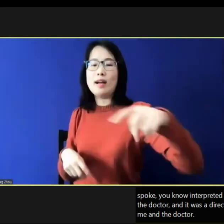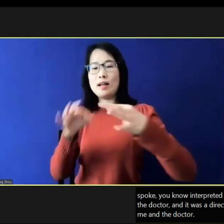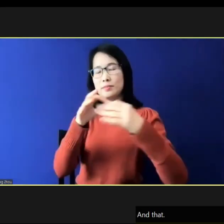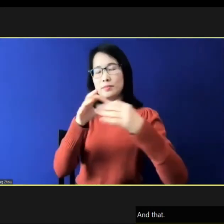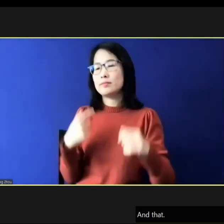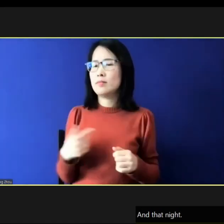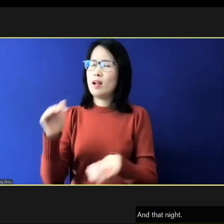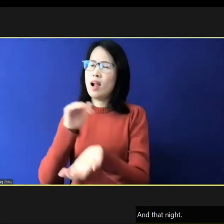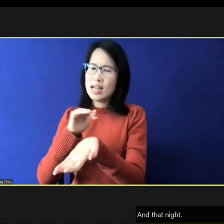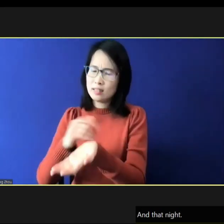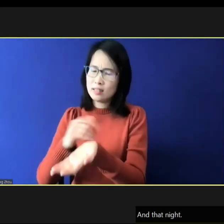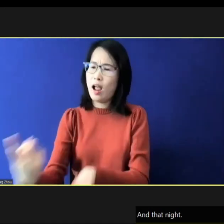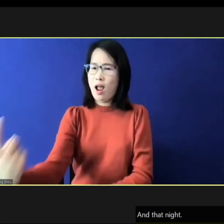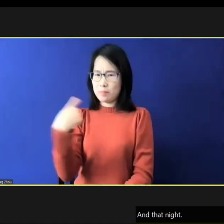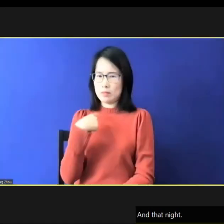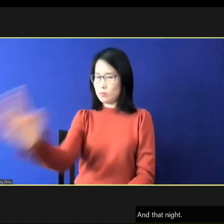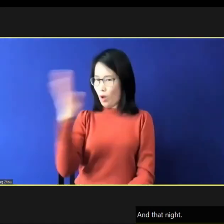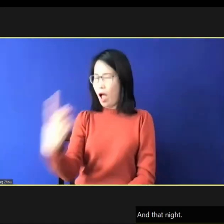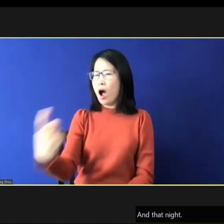And that night,